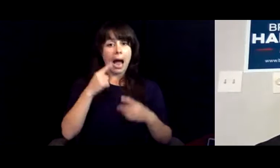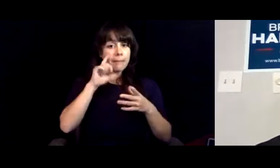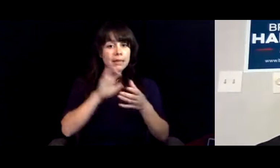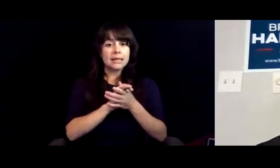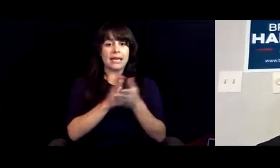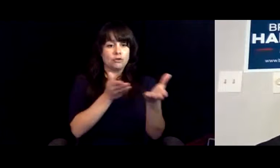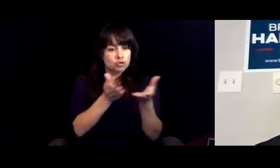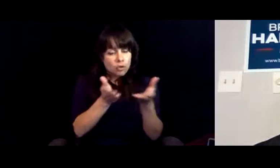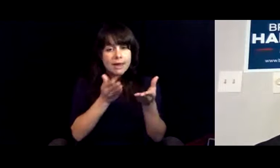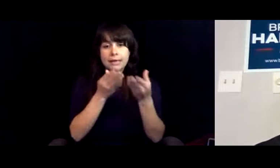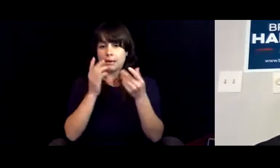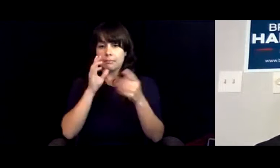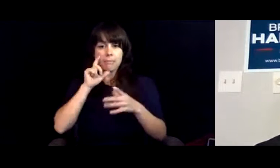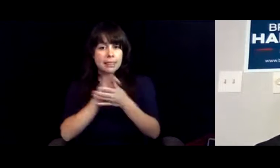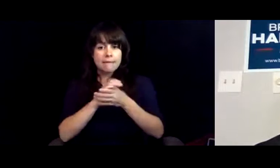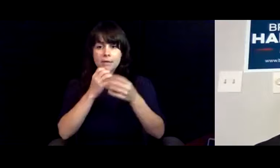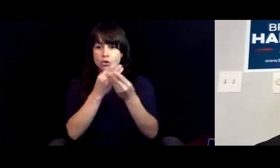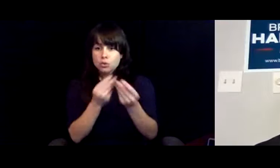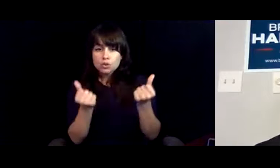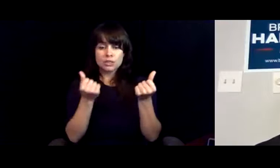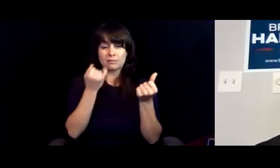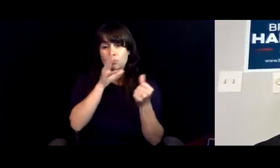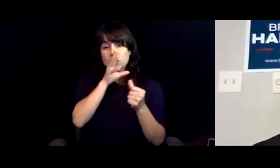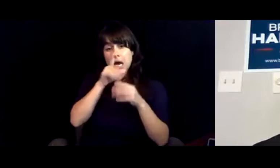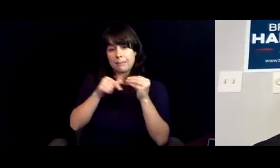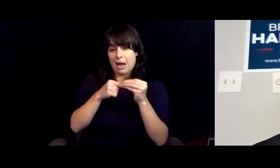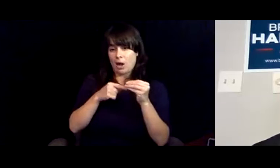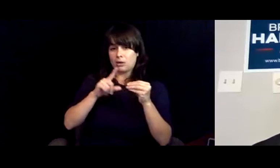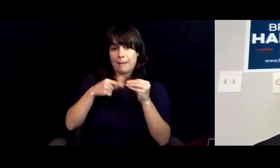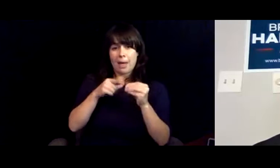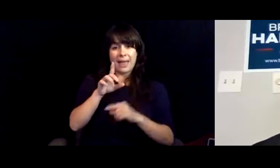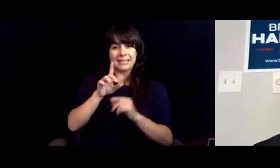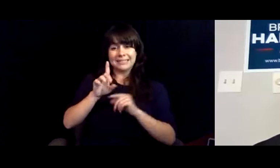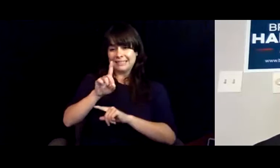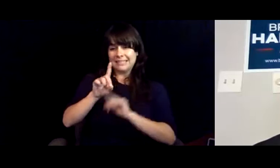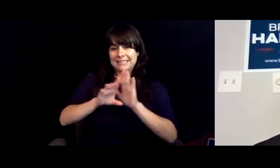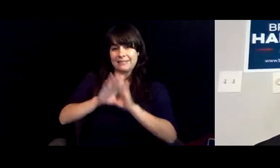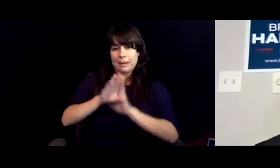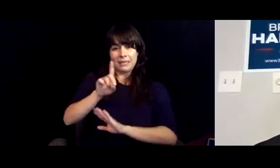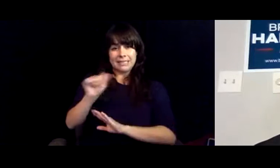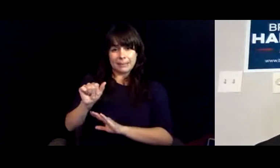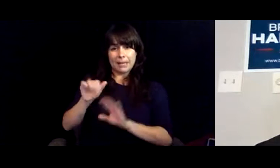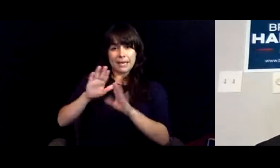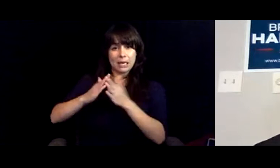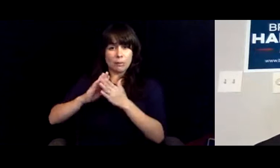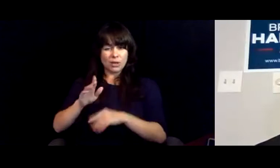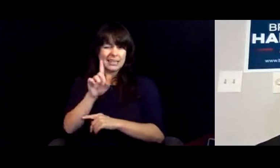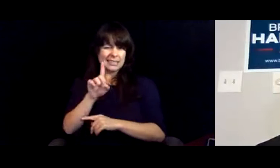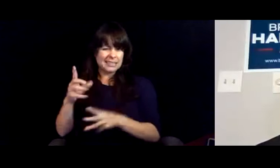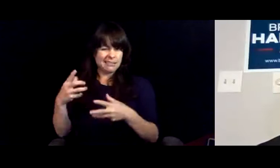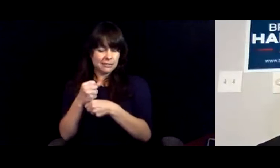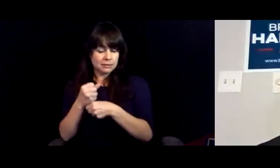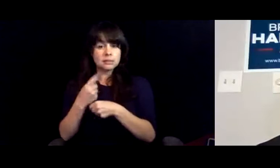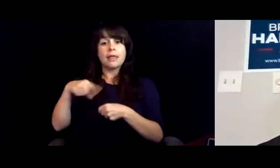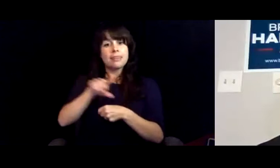about the needs of the developmental disability community, they need an advocate and a fighter that's here to get solutions, listen to